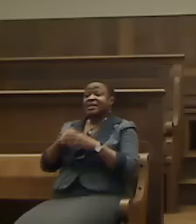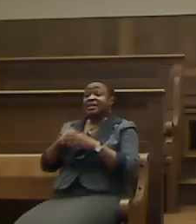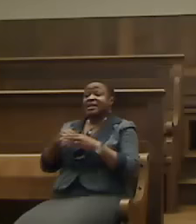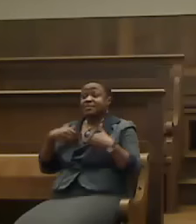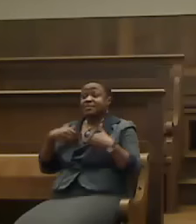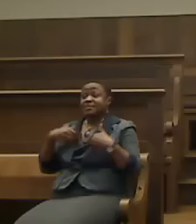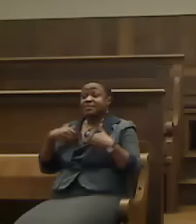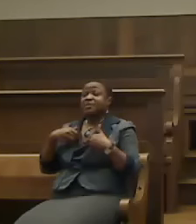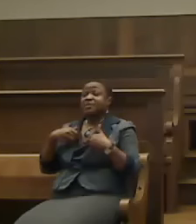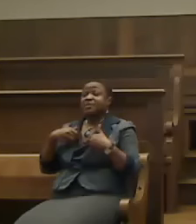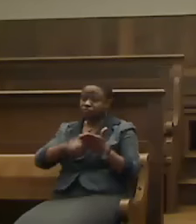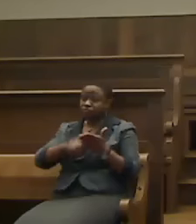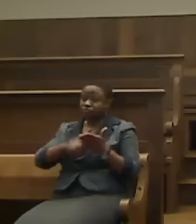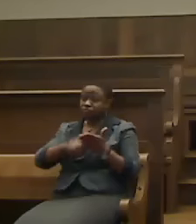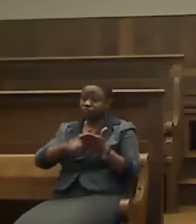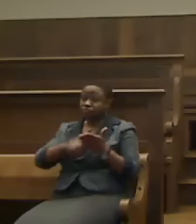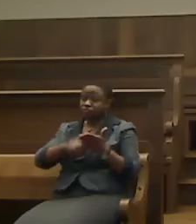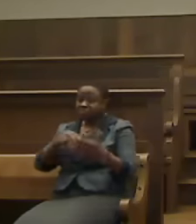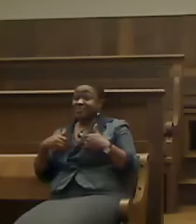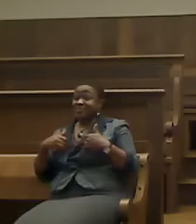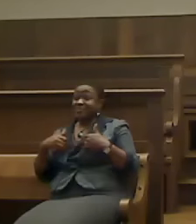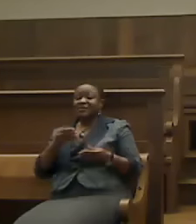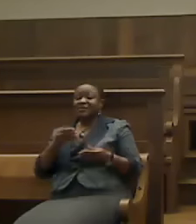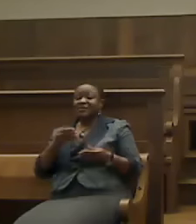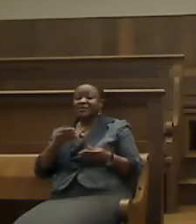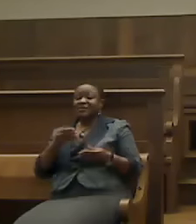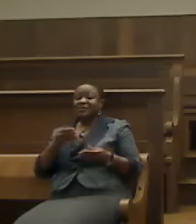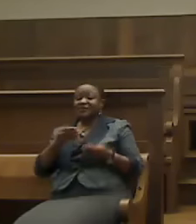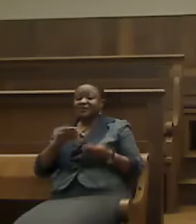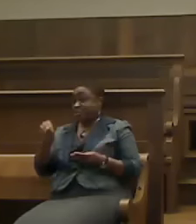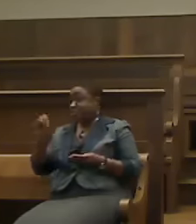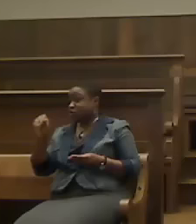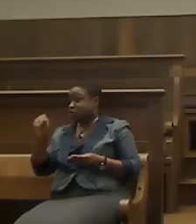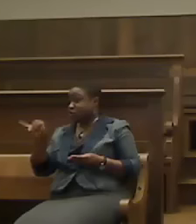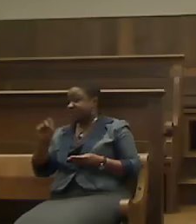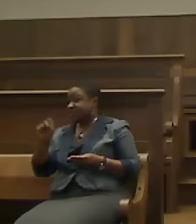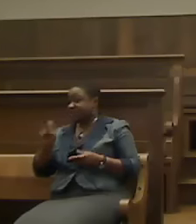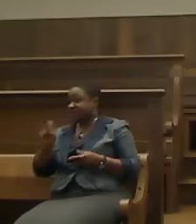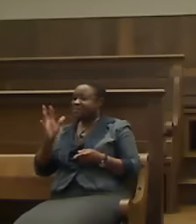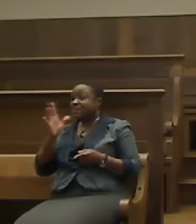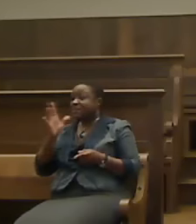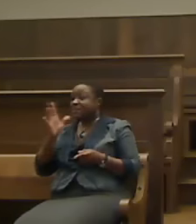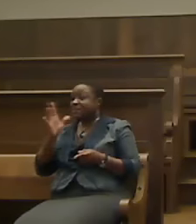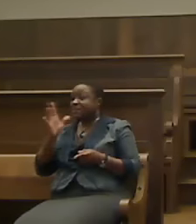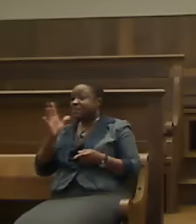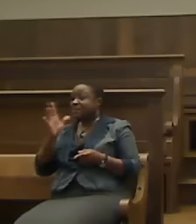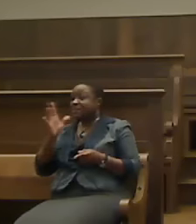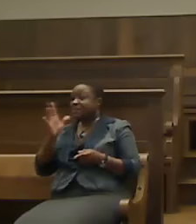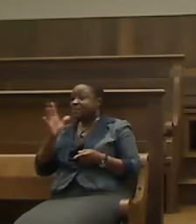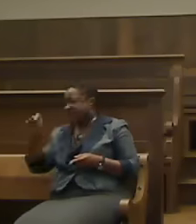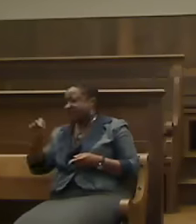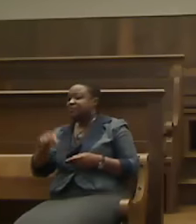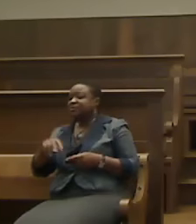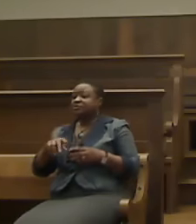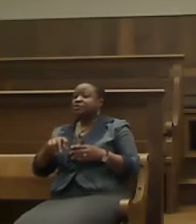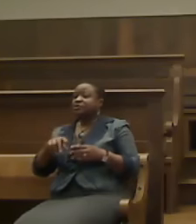they fed genetically modified soybeans to mother rats starting 2 weeks before